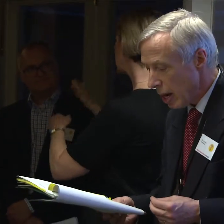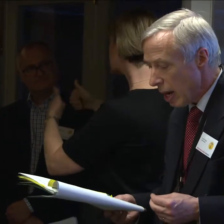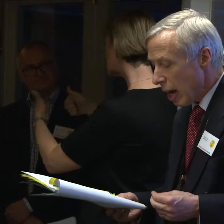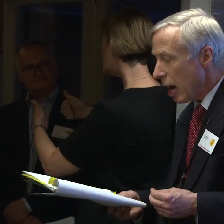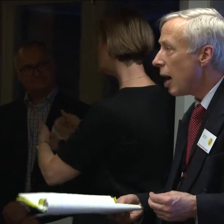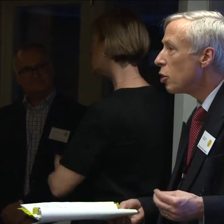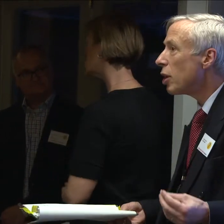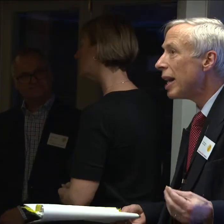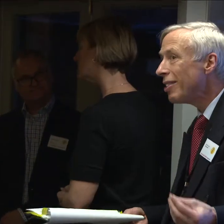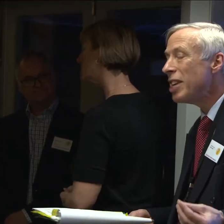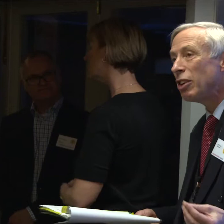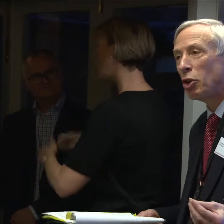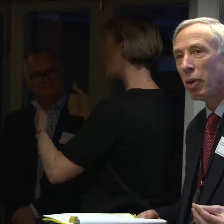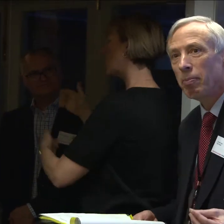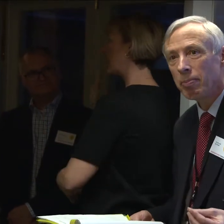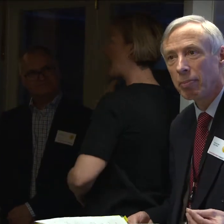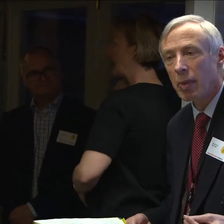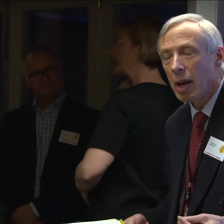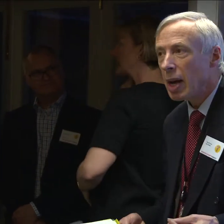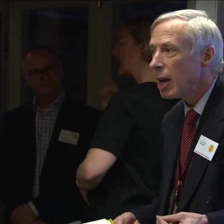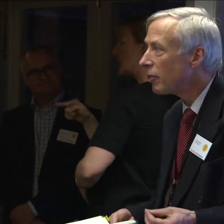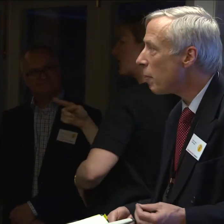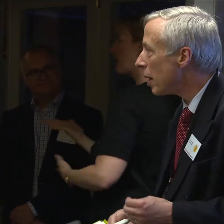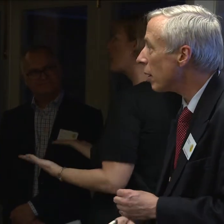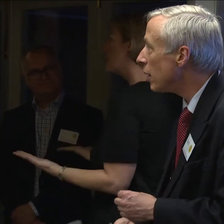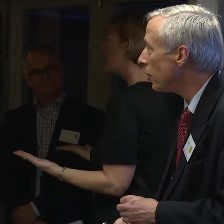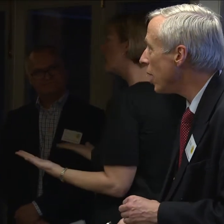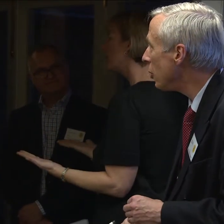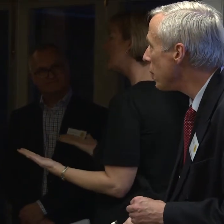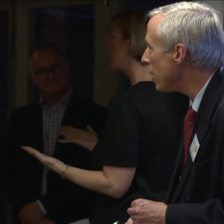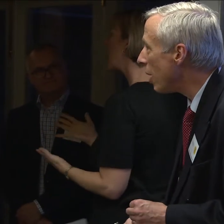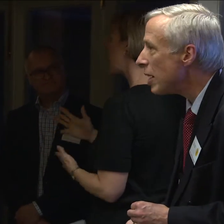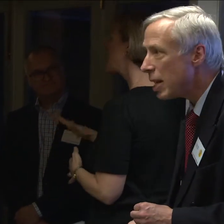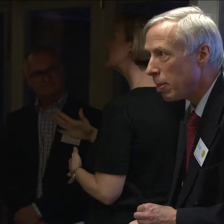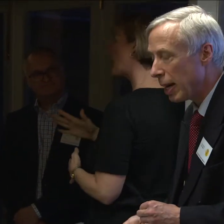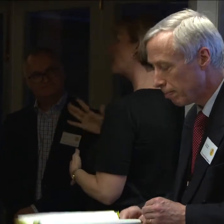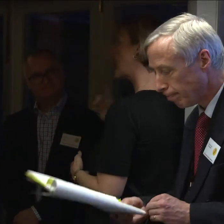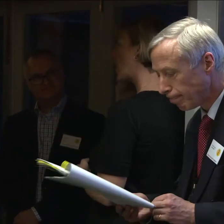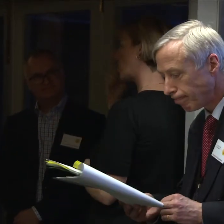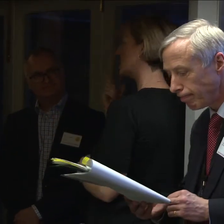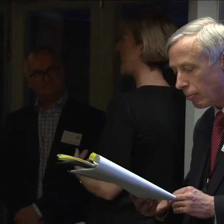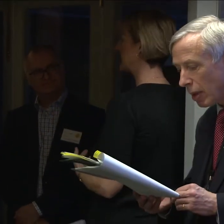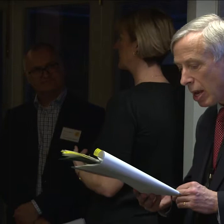good at listening to them, is something that concerns me very deeply.